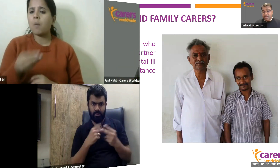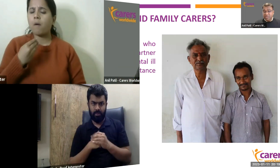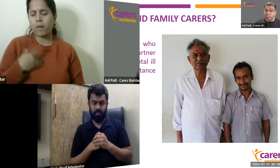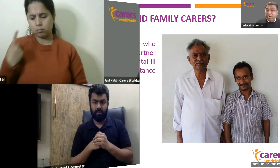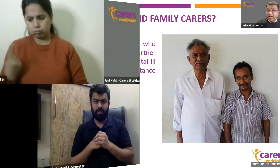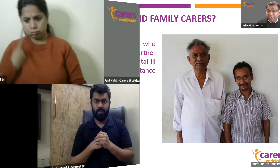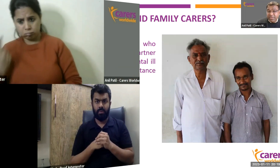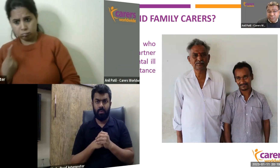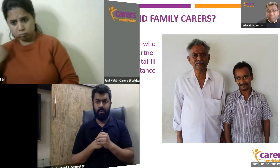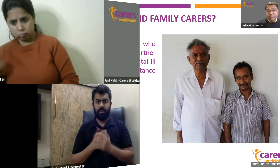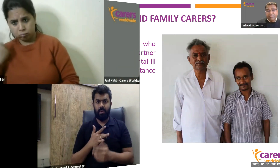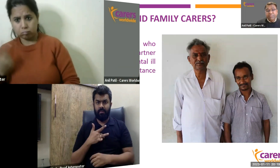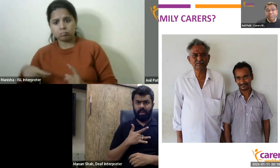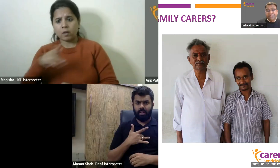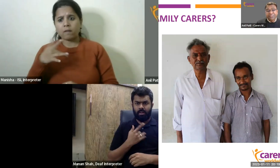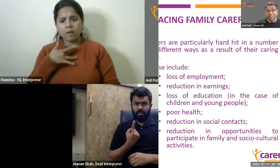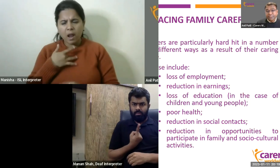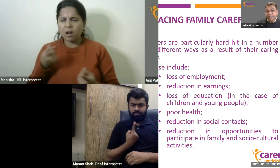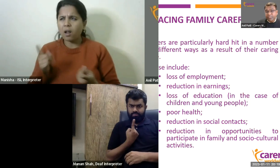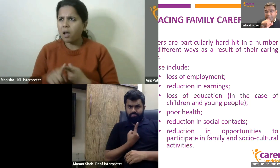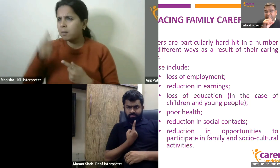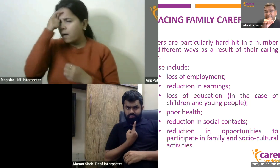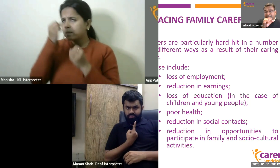and they are vulnerable as well.